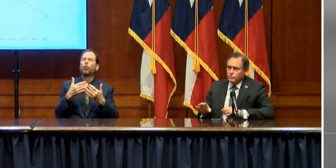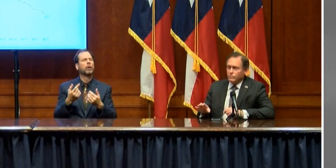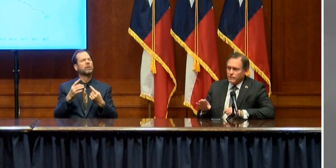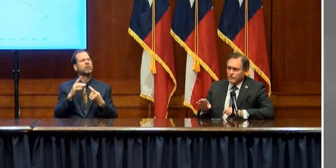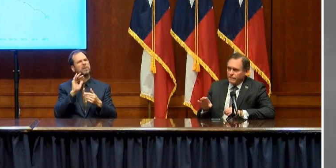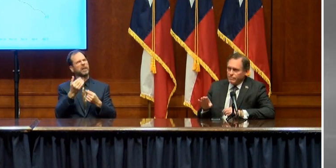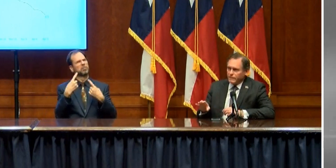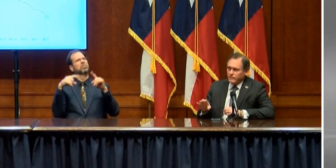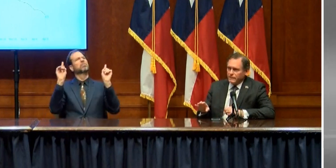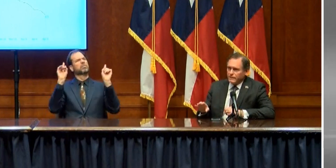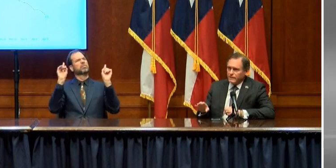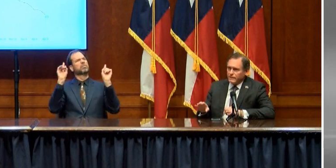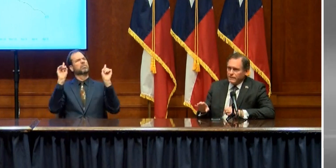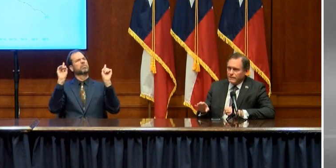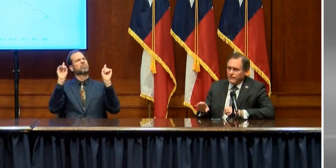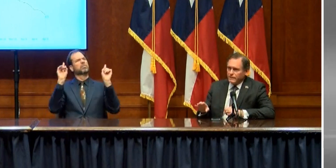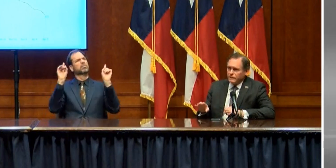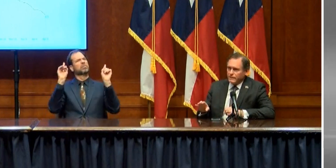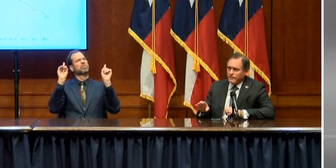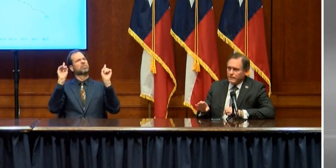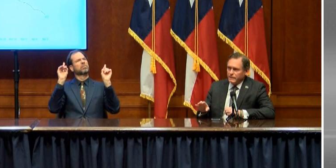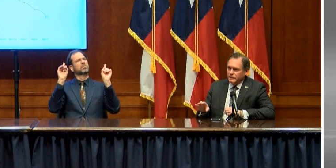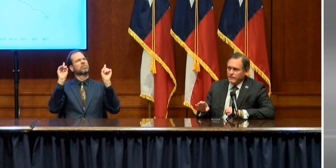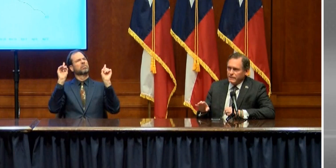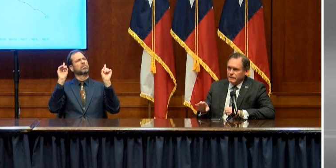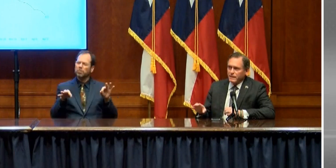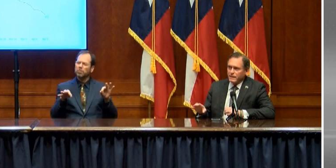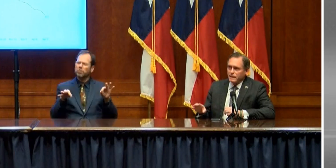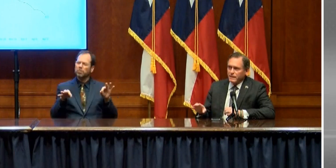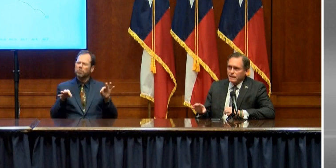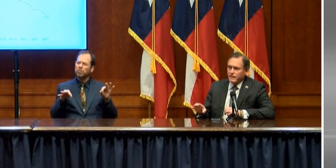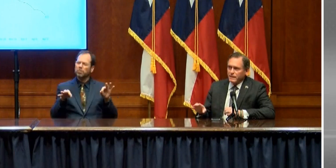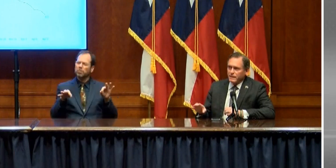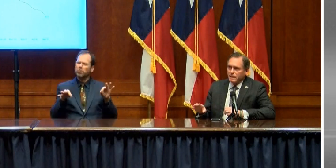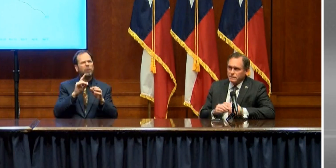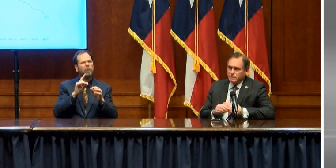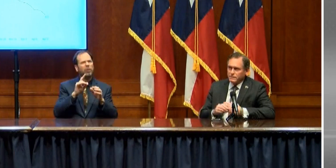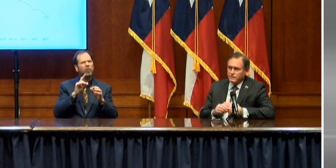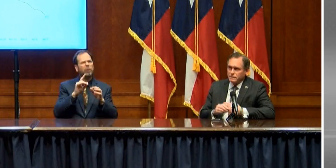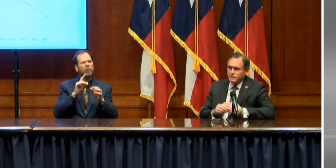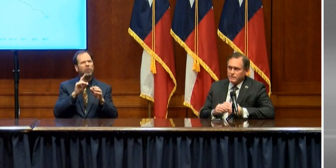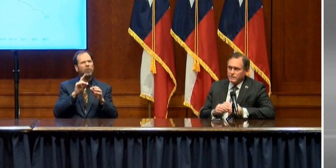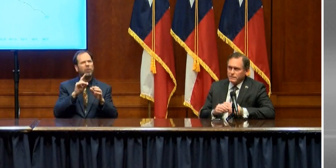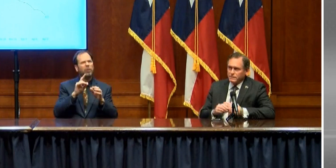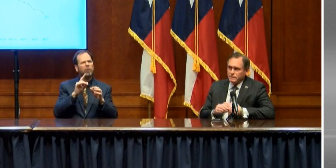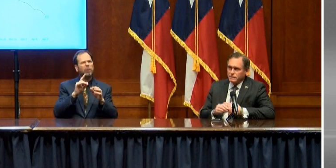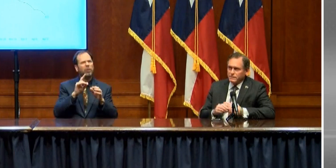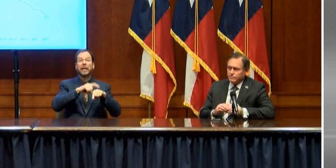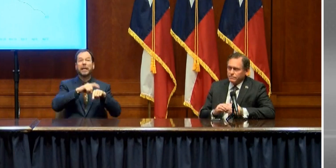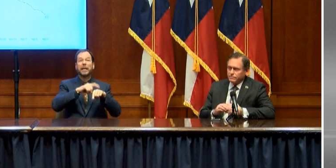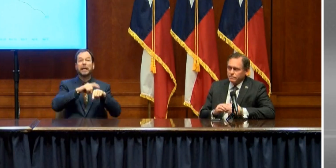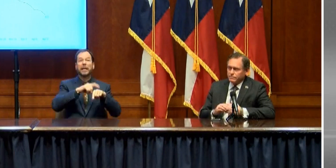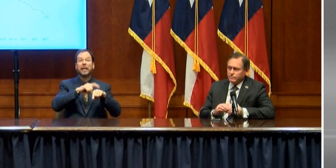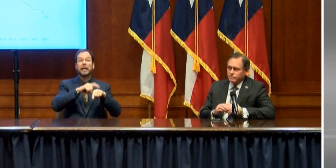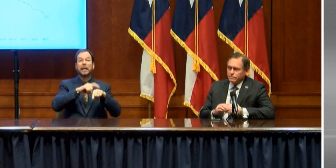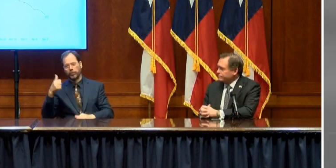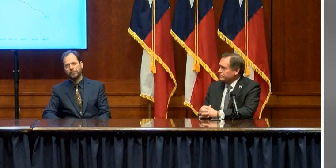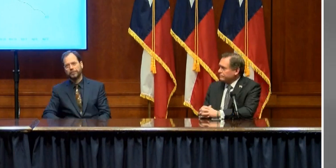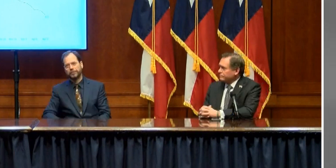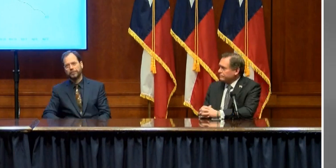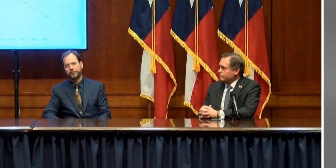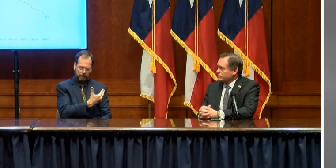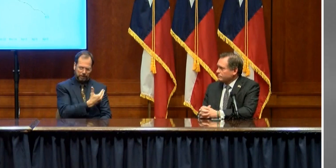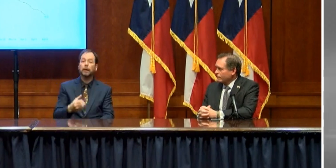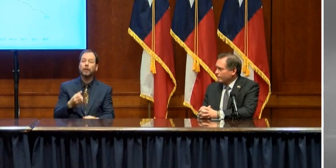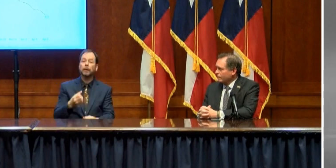that shows that really better than anything, I think it's in fact the doubling time that you see here. Thank you. And so one